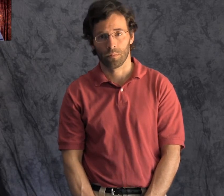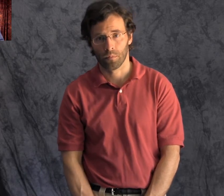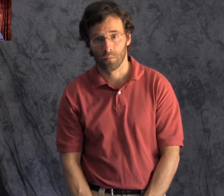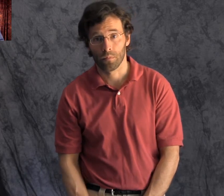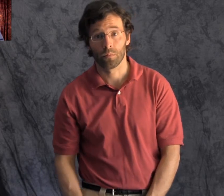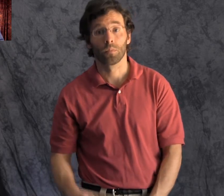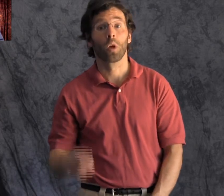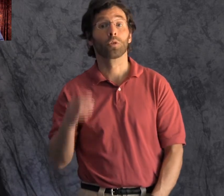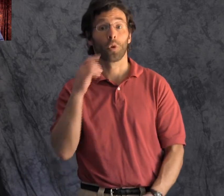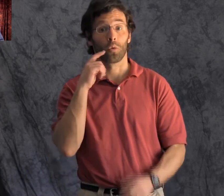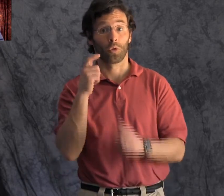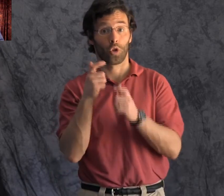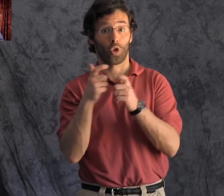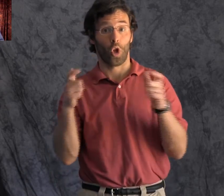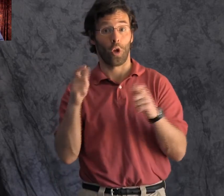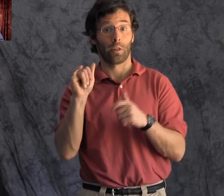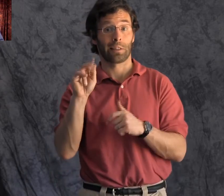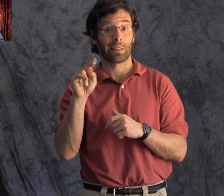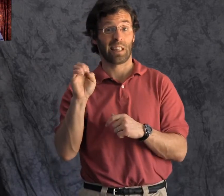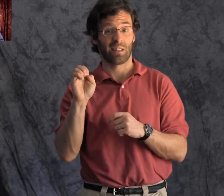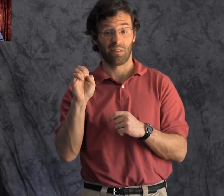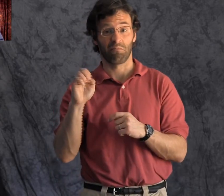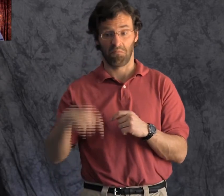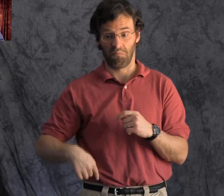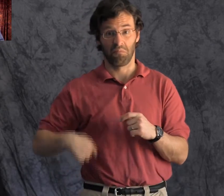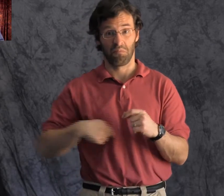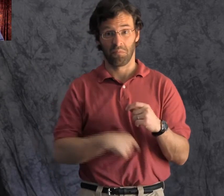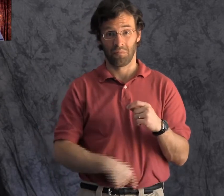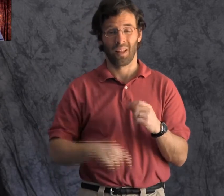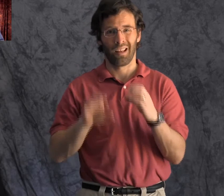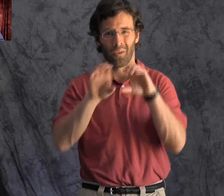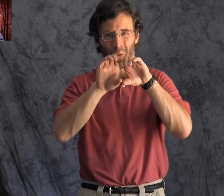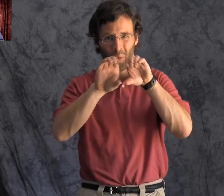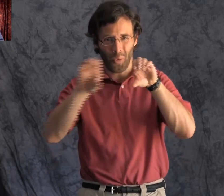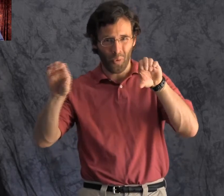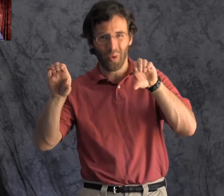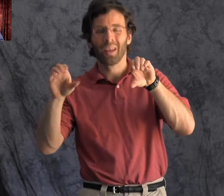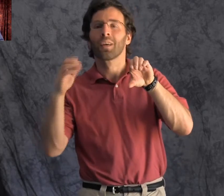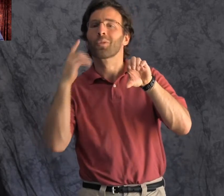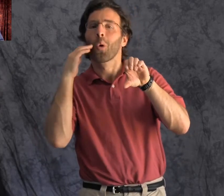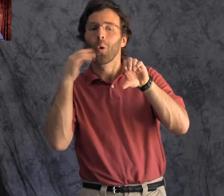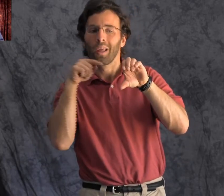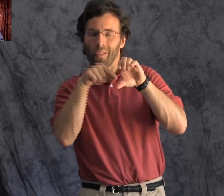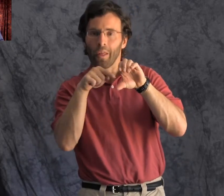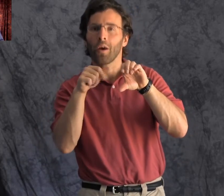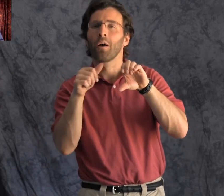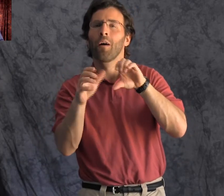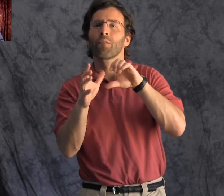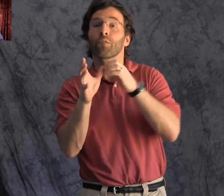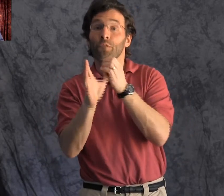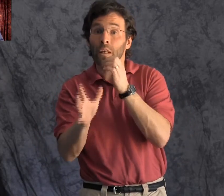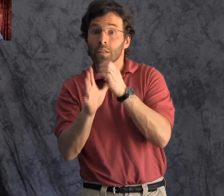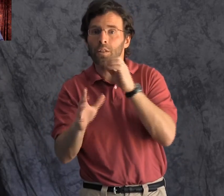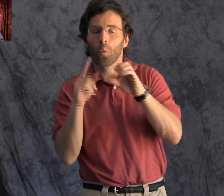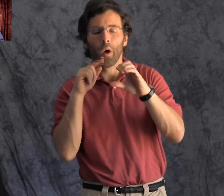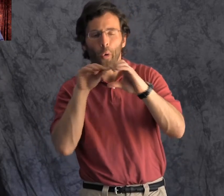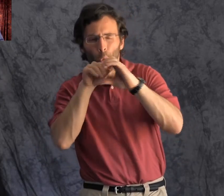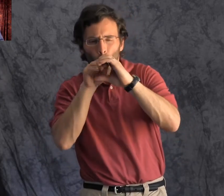food. We're very stingy with water, and if there's any doubt, we'd rather keep it in our body and deal with it with our urinary system. In the